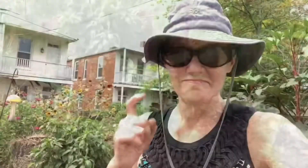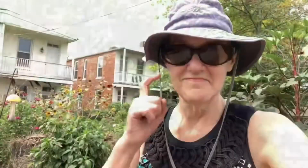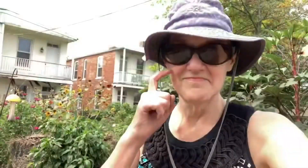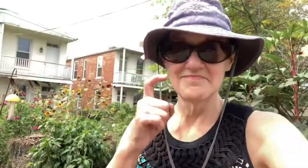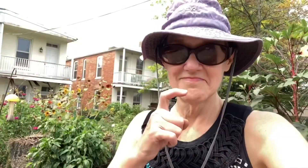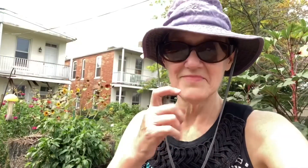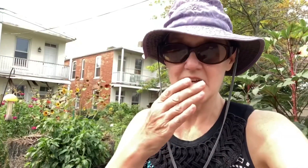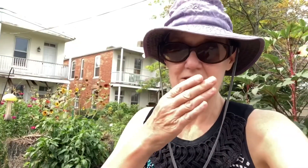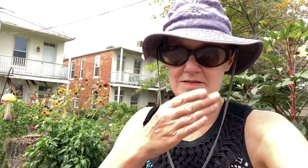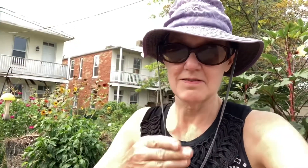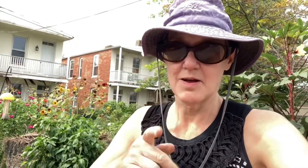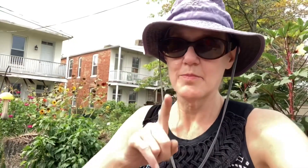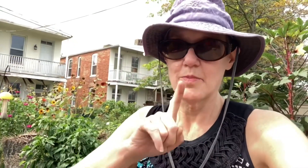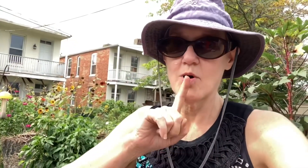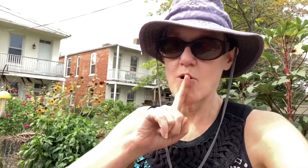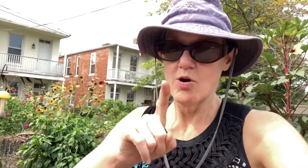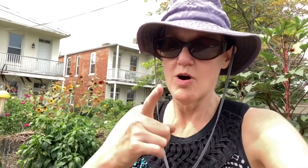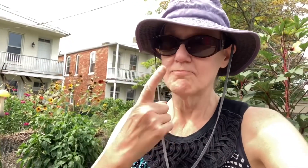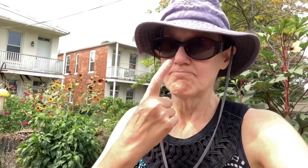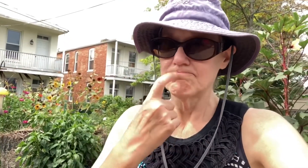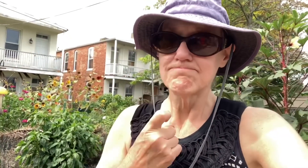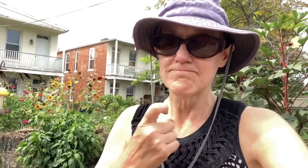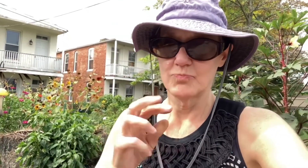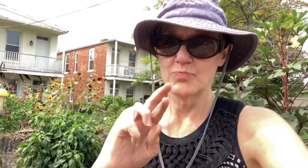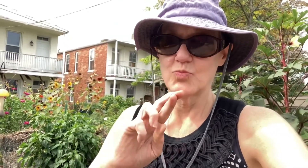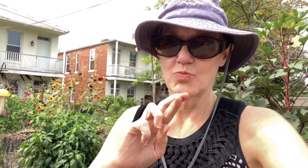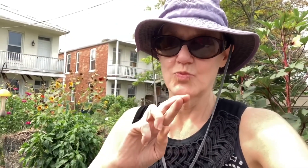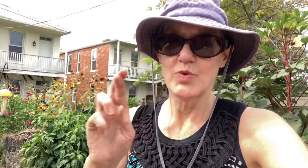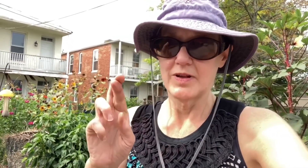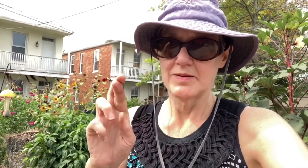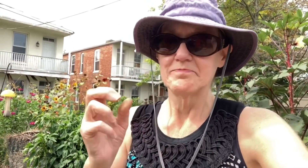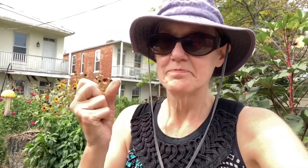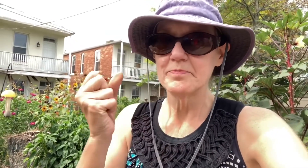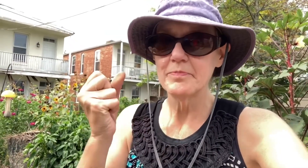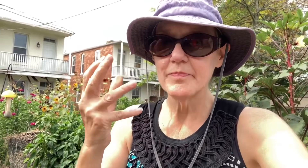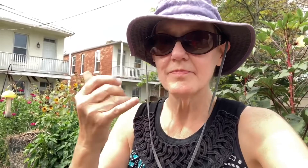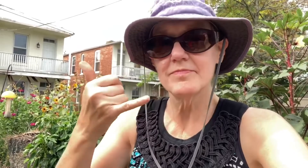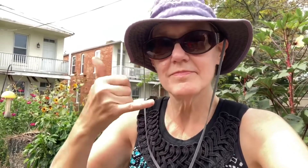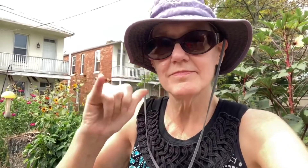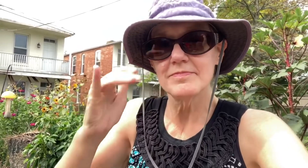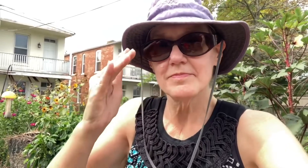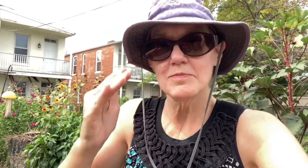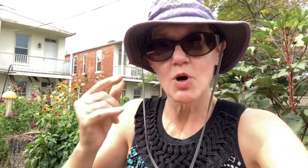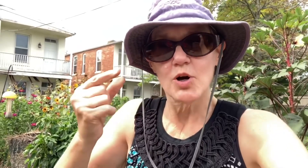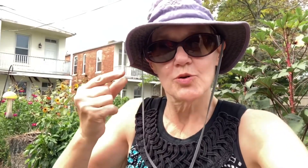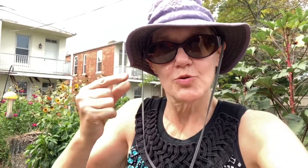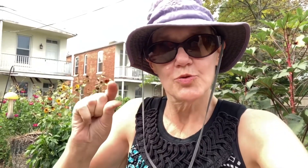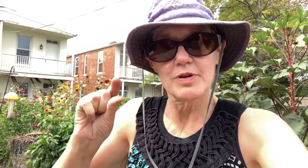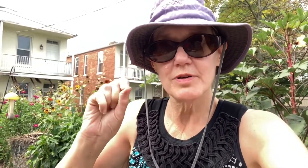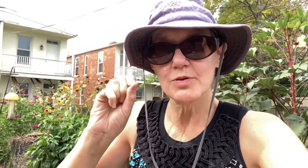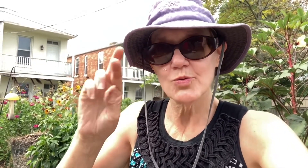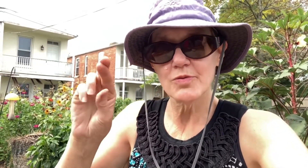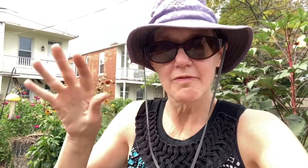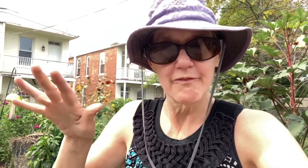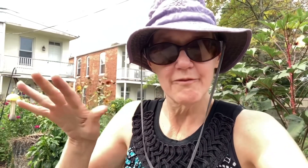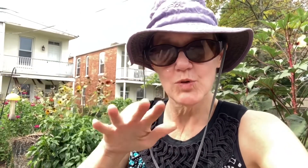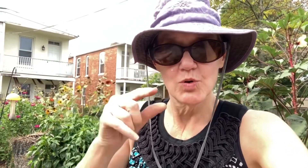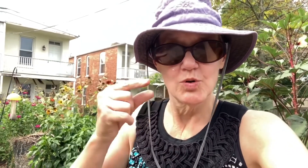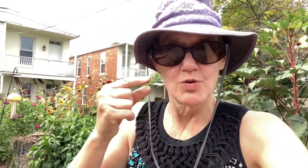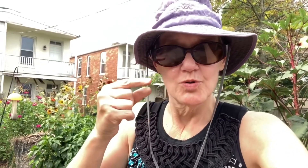Now, if you notice, some of the peppers are ripe, and some are still partially green, and some are fully